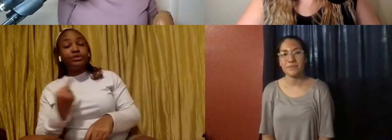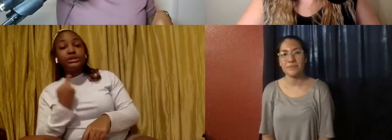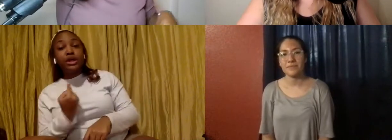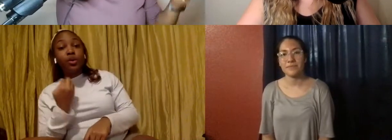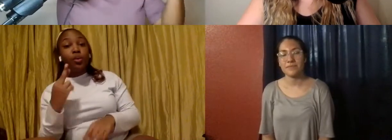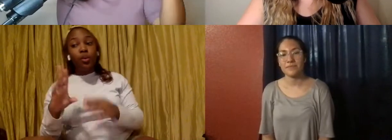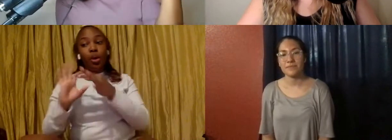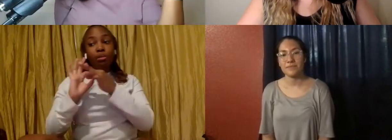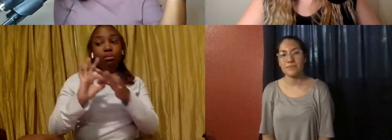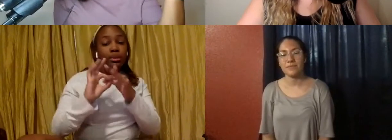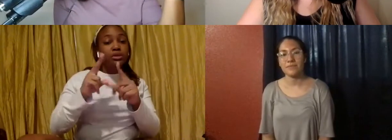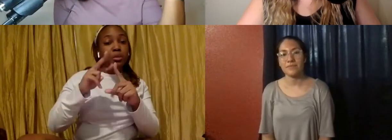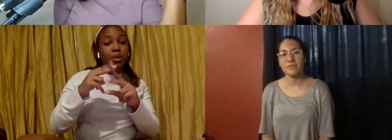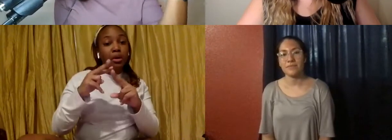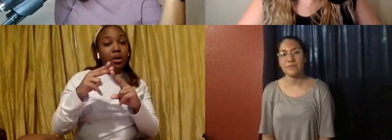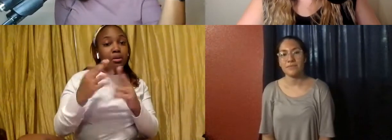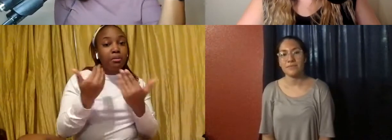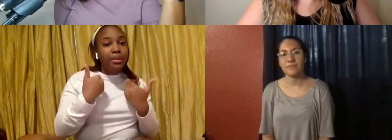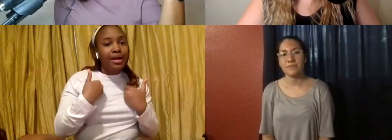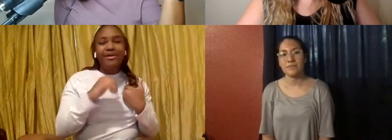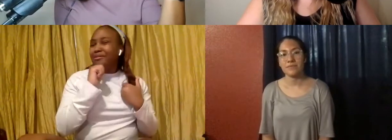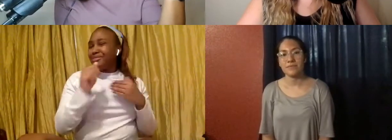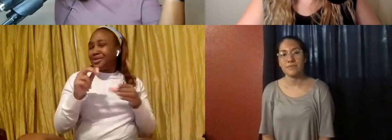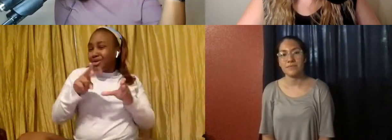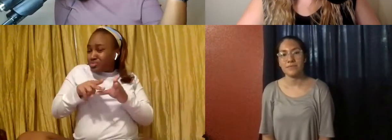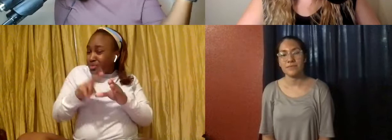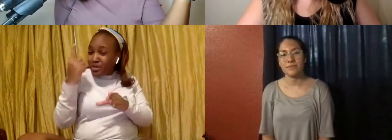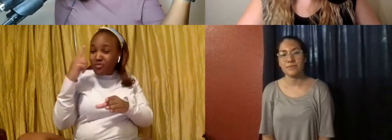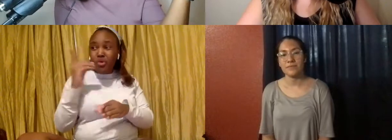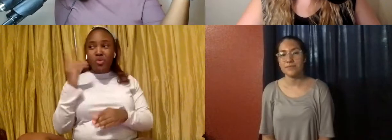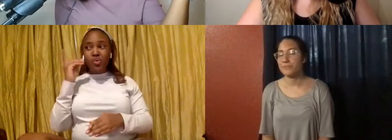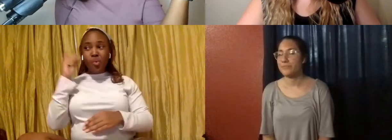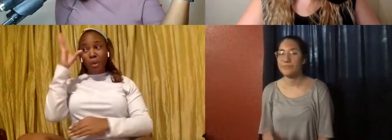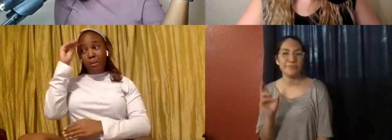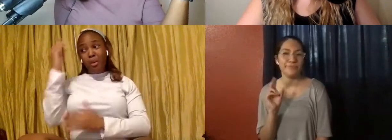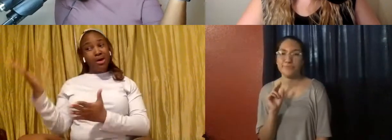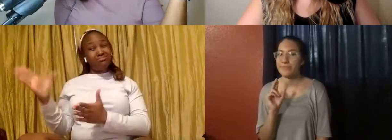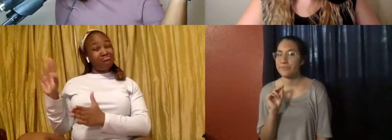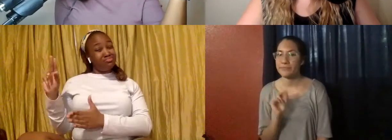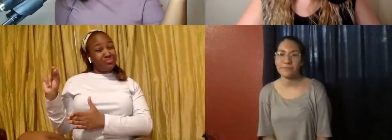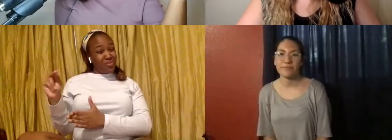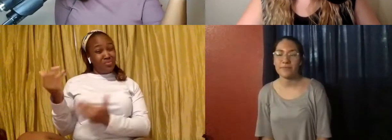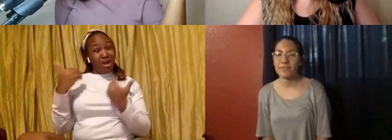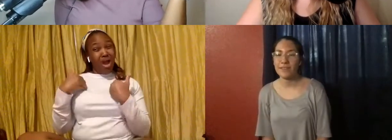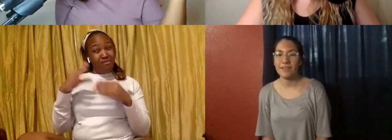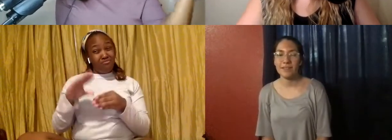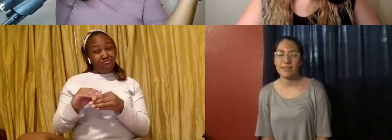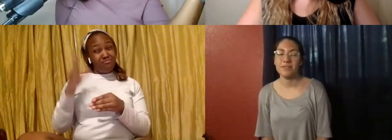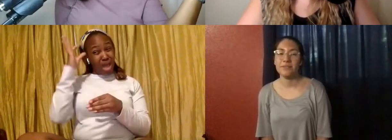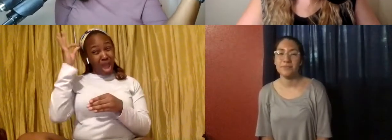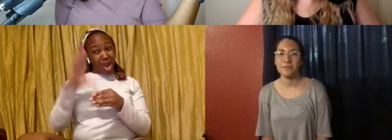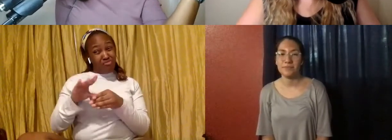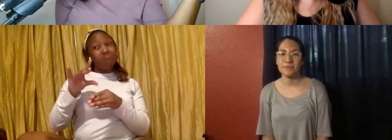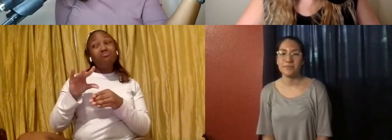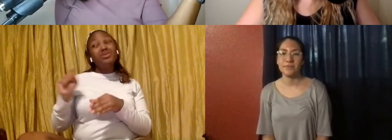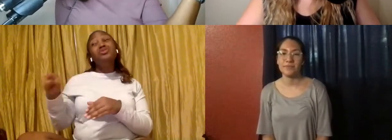relationship, right? Like, I'm not trimming for dorm boy. Like, no, you're getting the full bush and you're going to like it. And then you're going to come